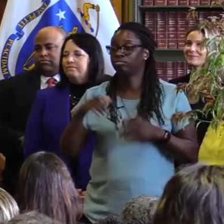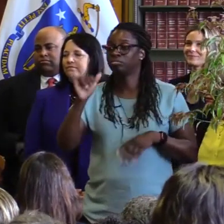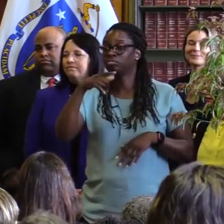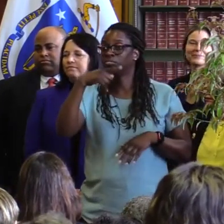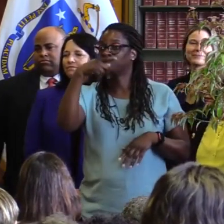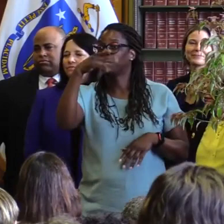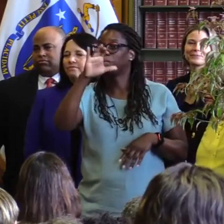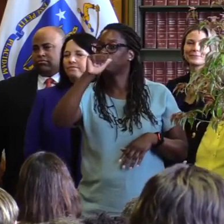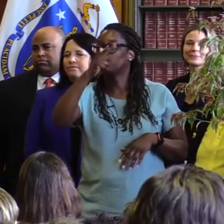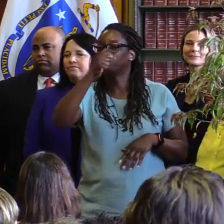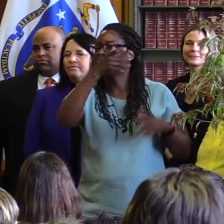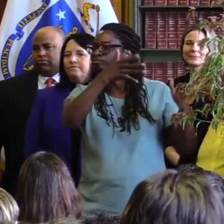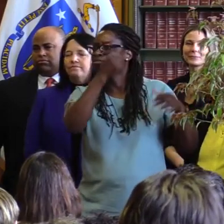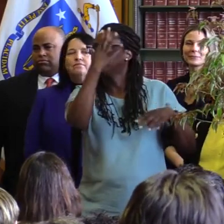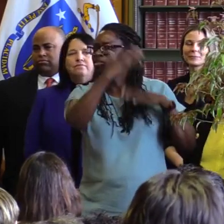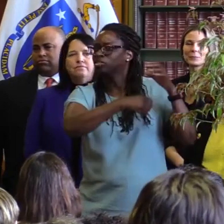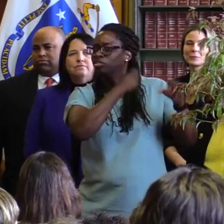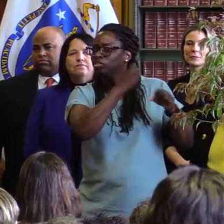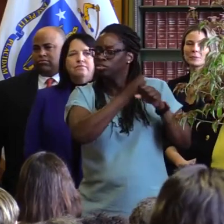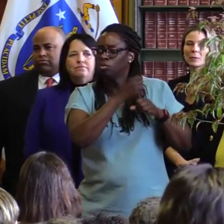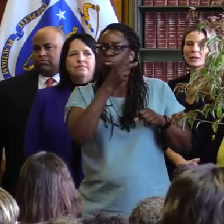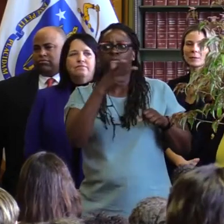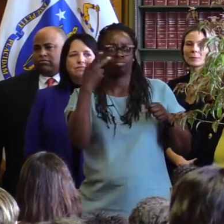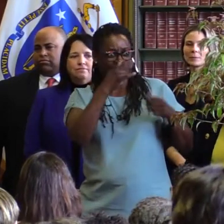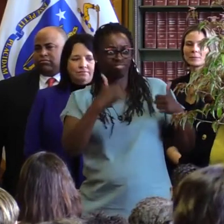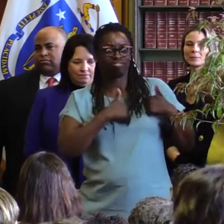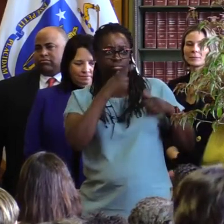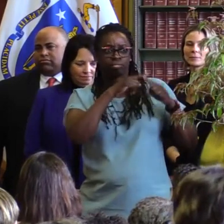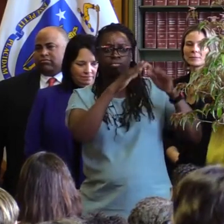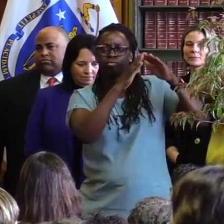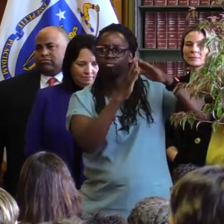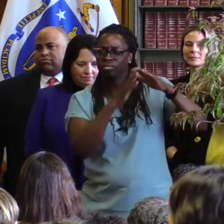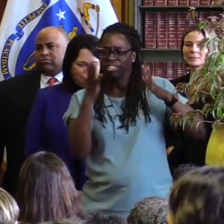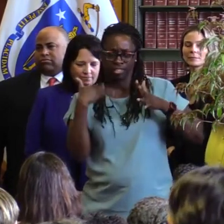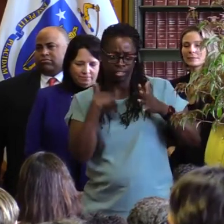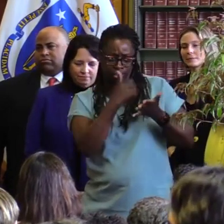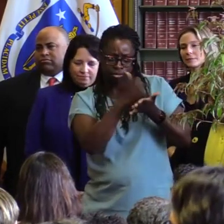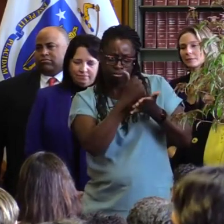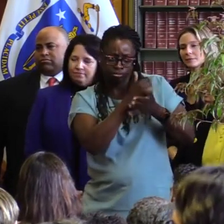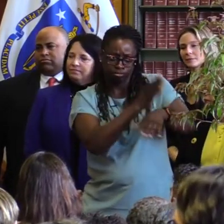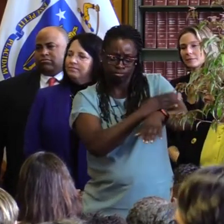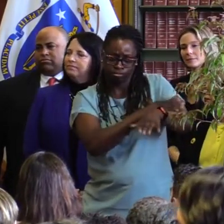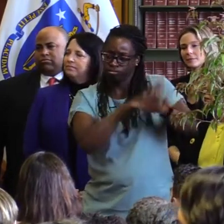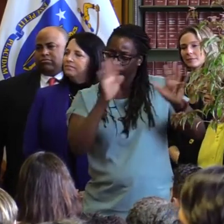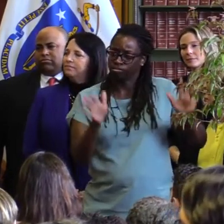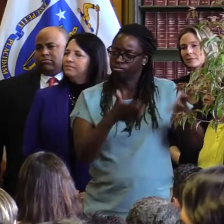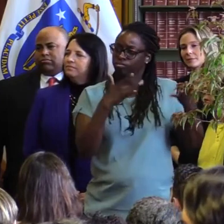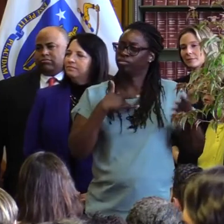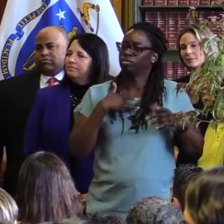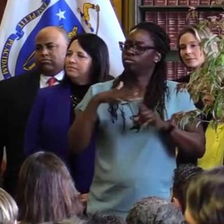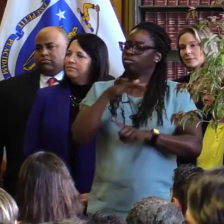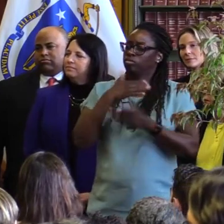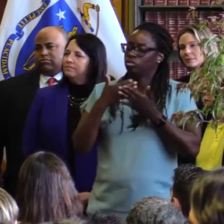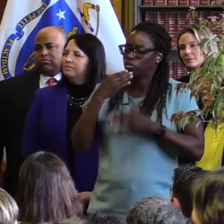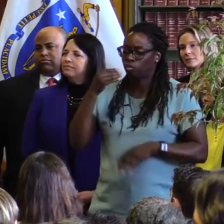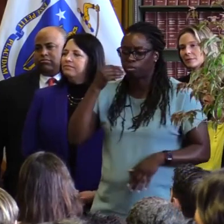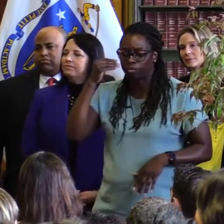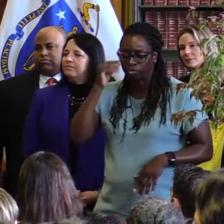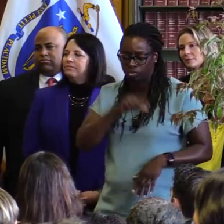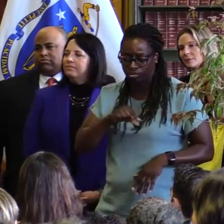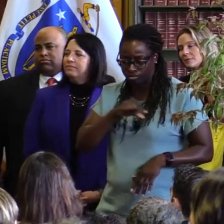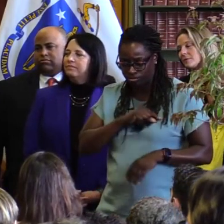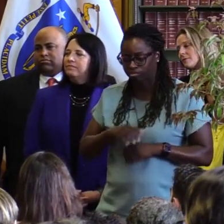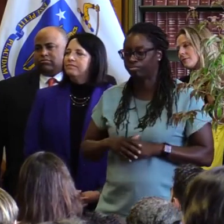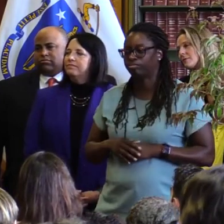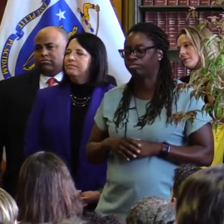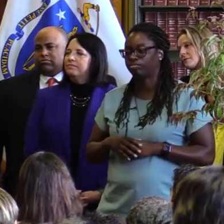that simply need to be rehabbed, right? There's a lot of old buildings in Massachusetts. So those places, we're going to get workers in there, and they're going to up and do